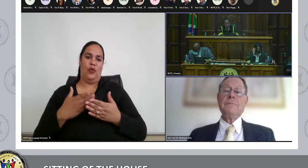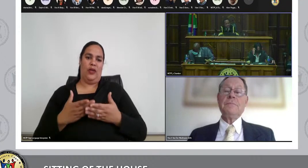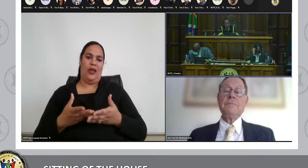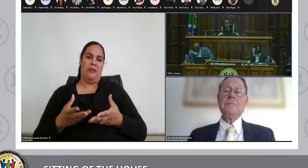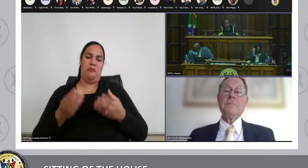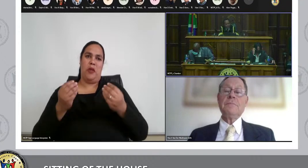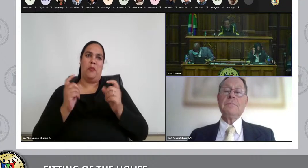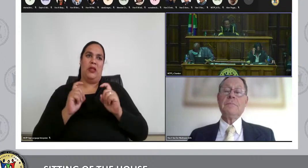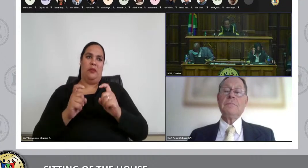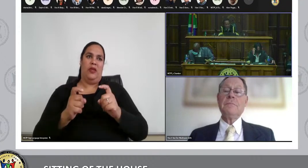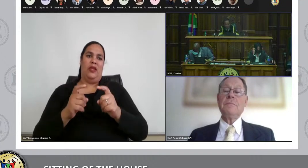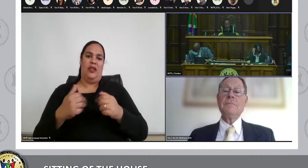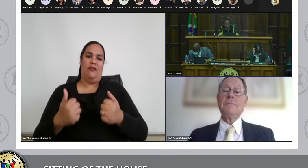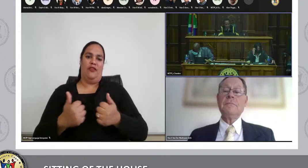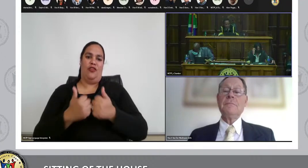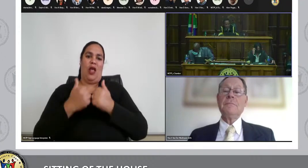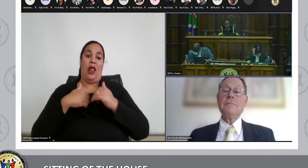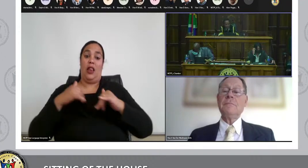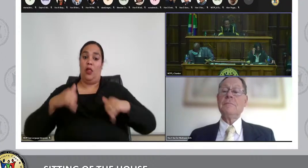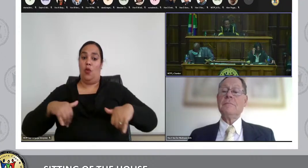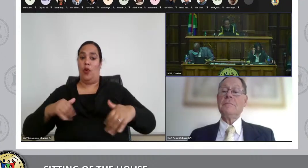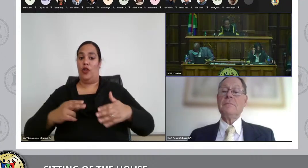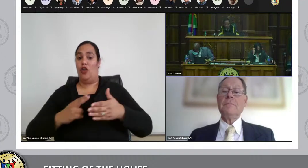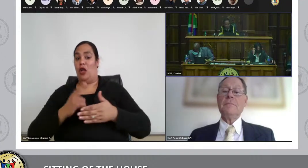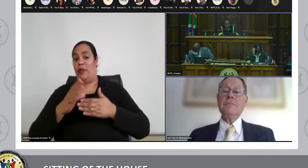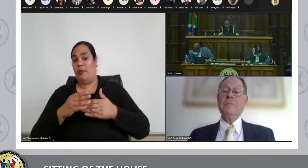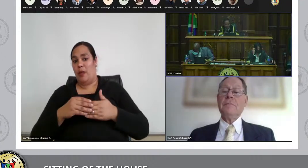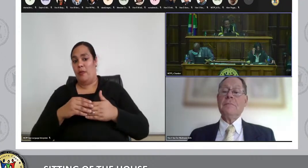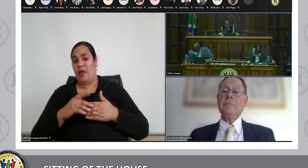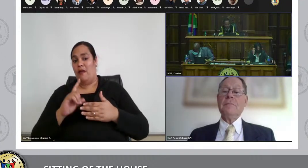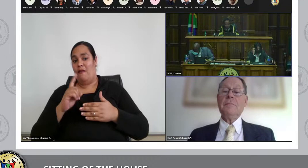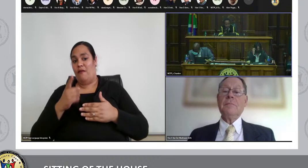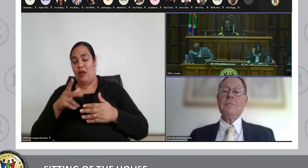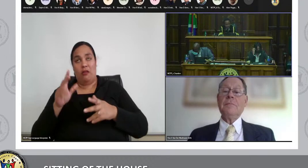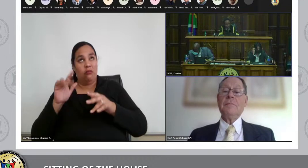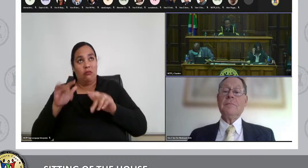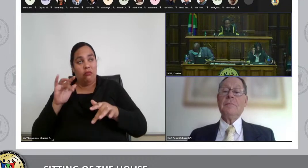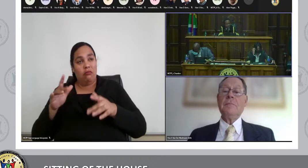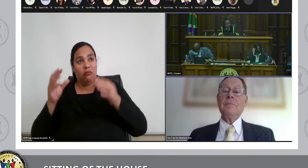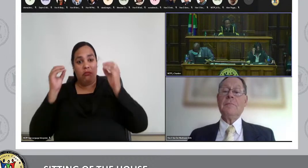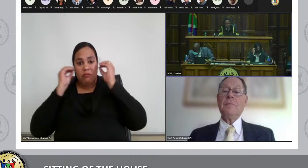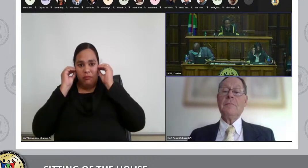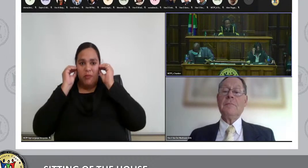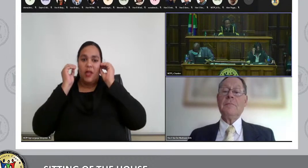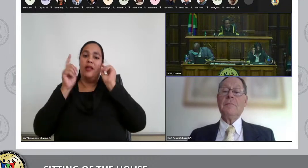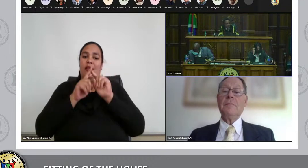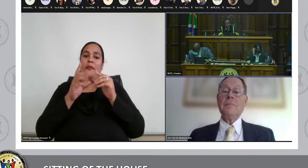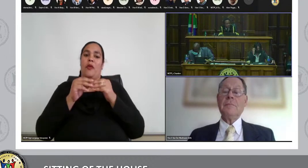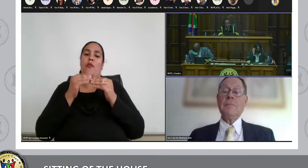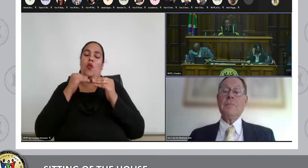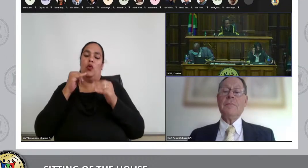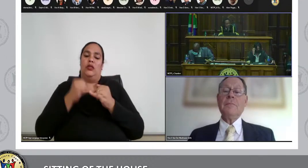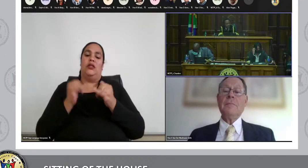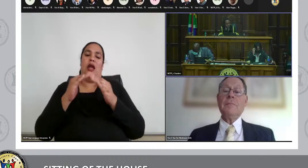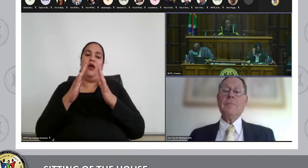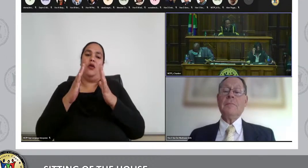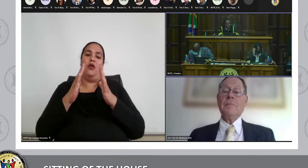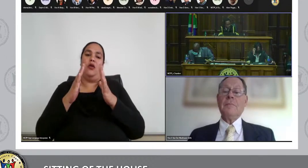challenge. I will wait for the honorable member to get into that, and that is for the members who are in the house.